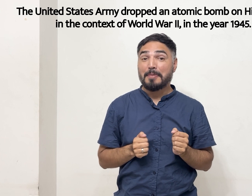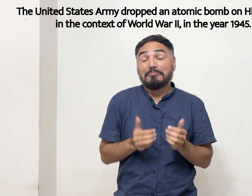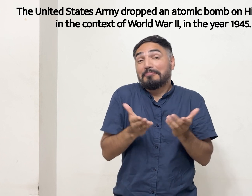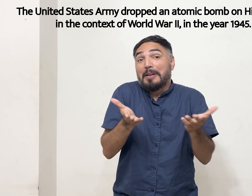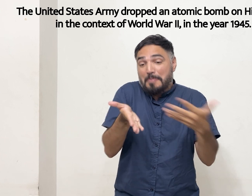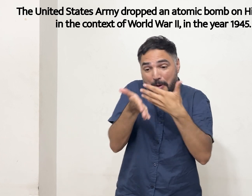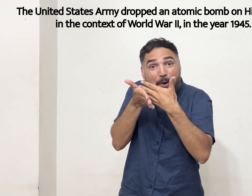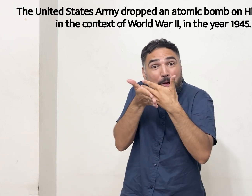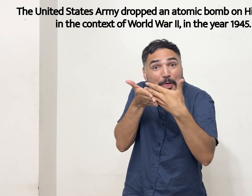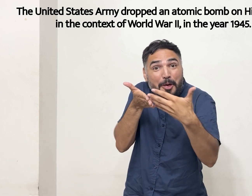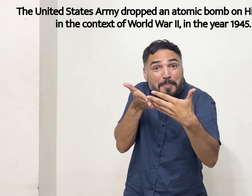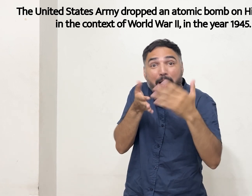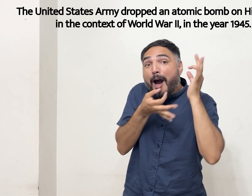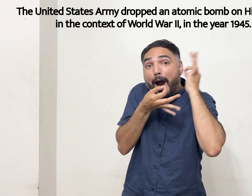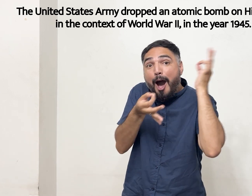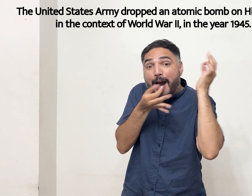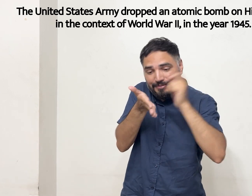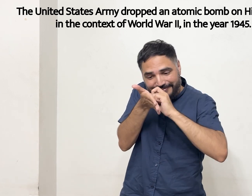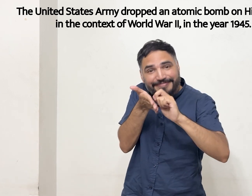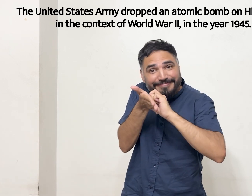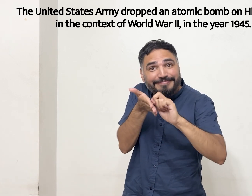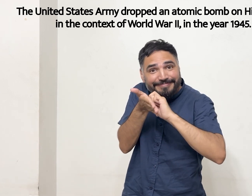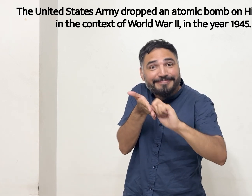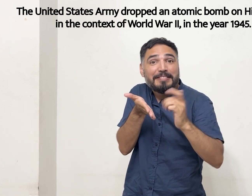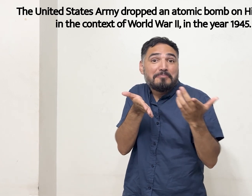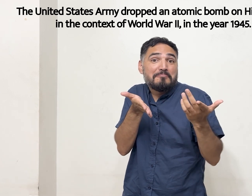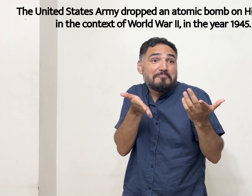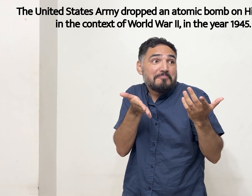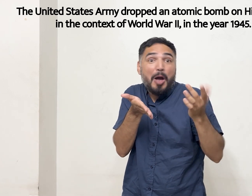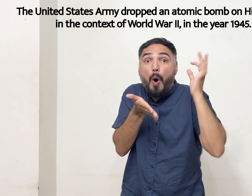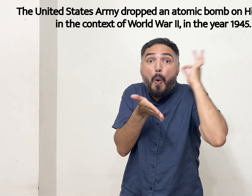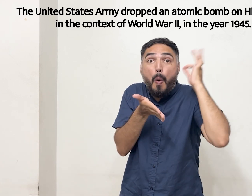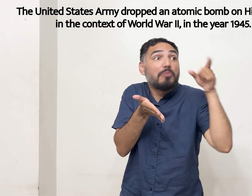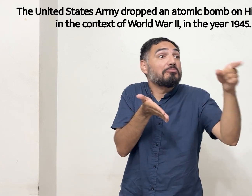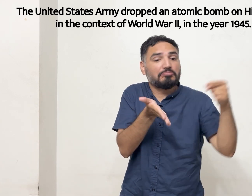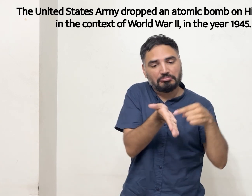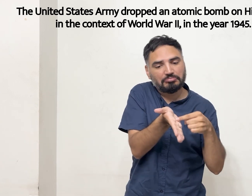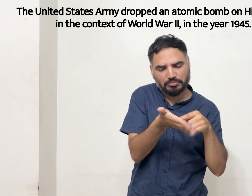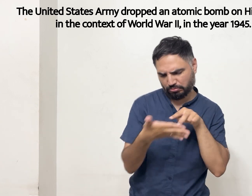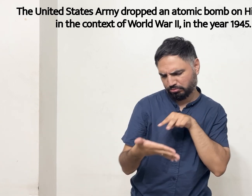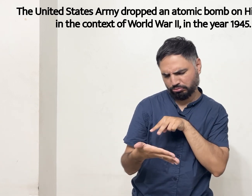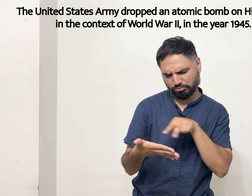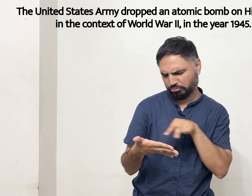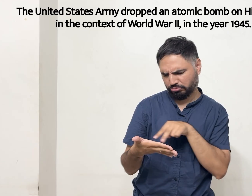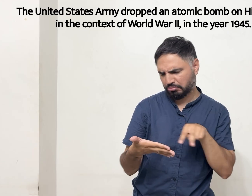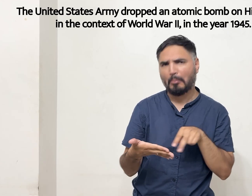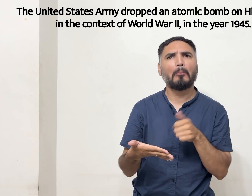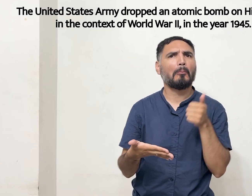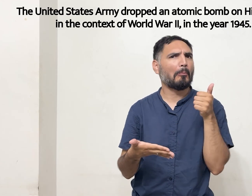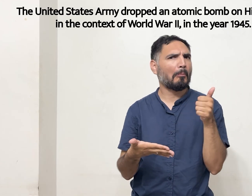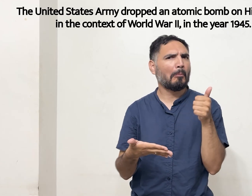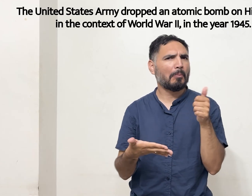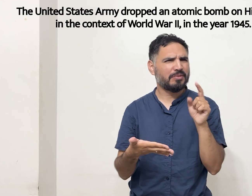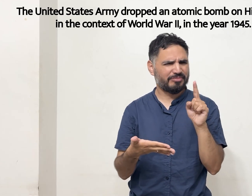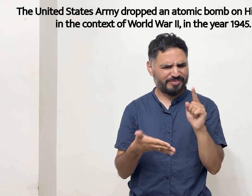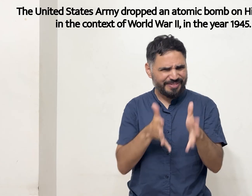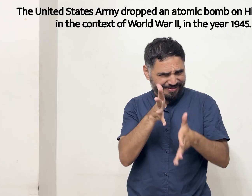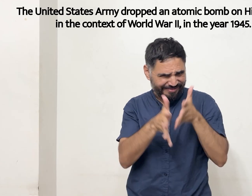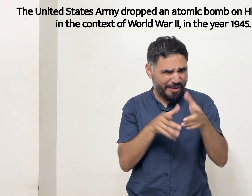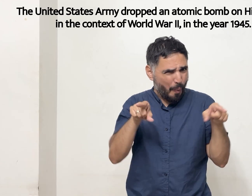dimensions. We can write on paper or on any flat surface, show it to someone, and they'll be able to understand it.